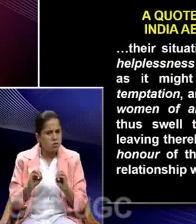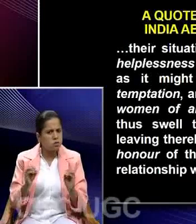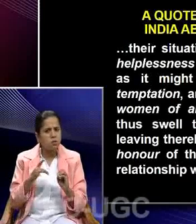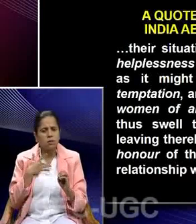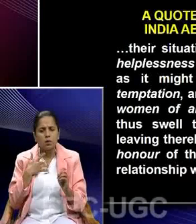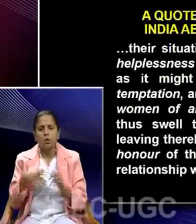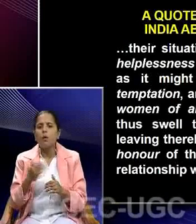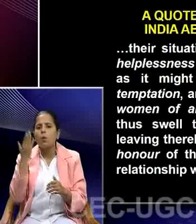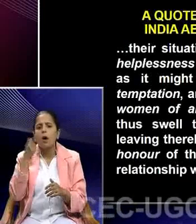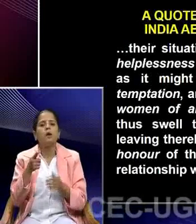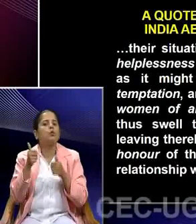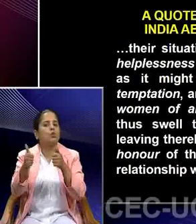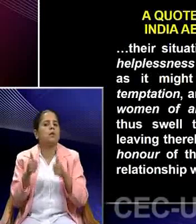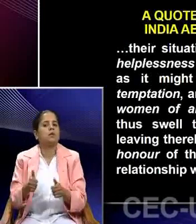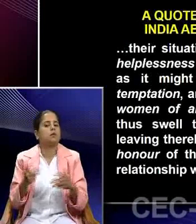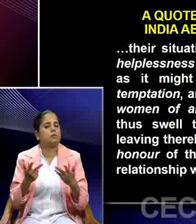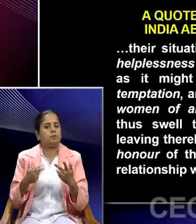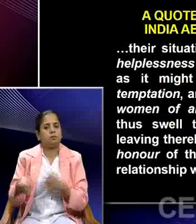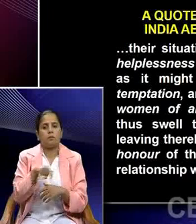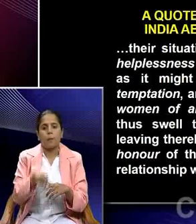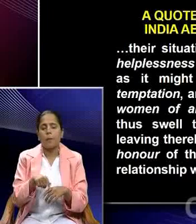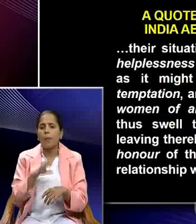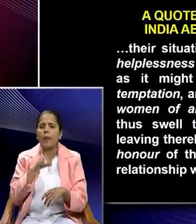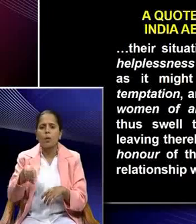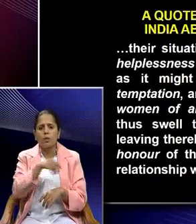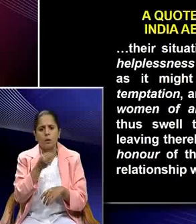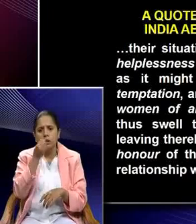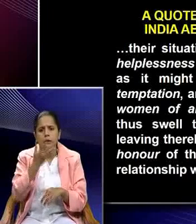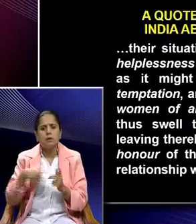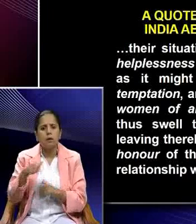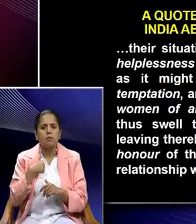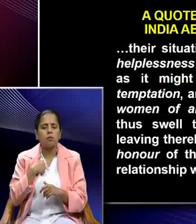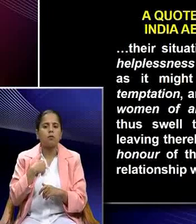and the result will be that they yield to temptation,